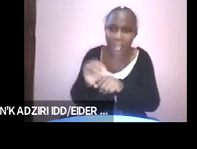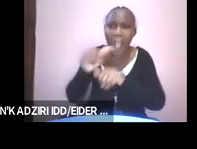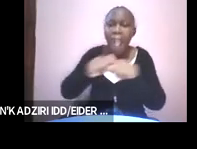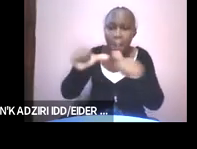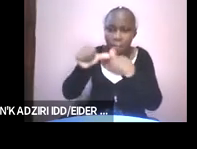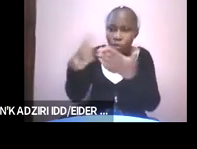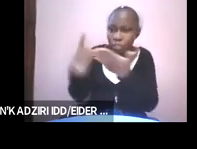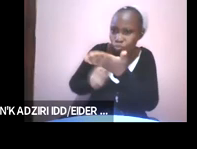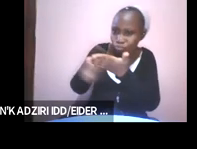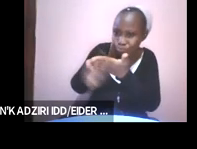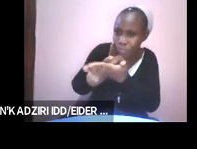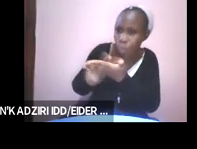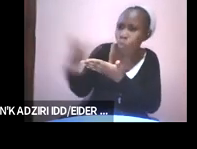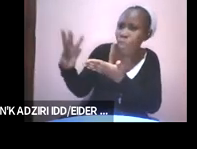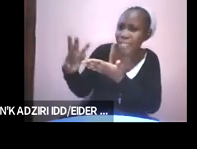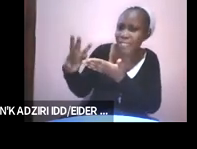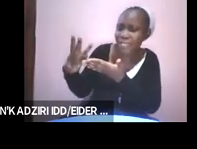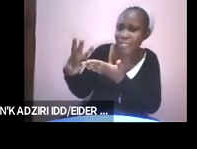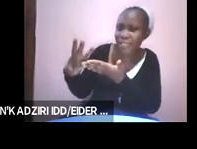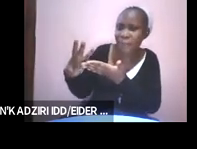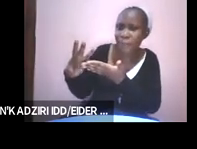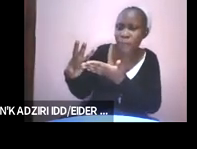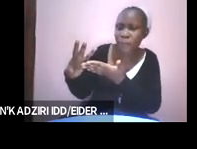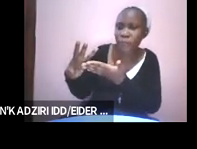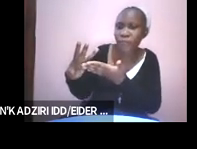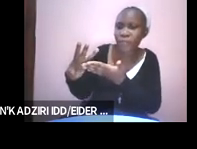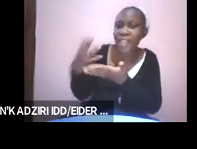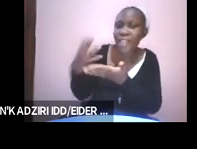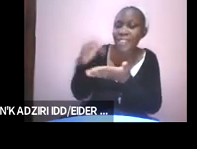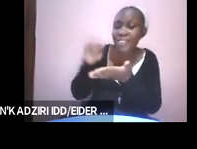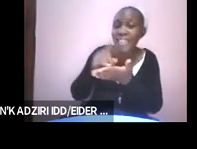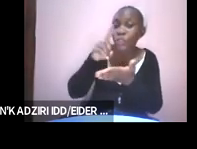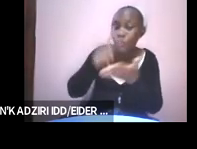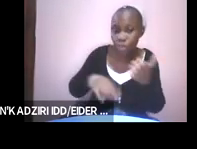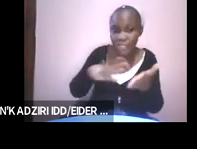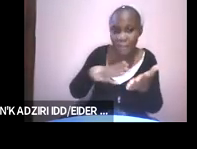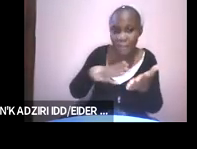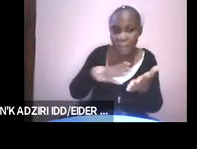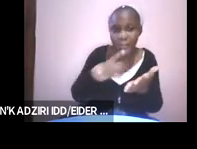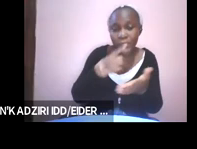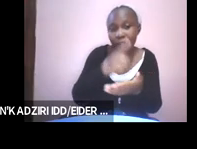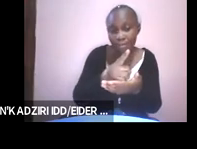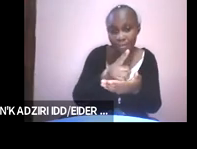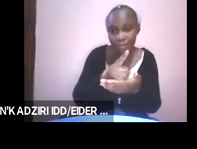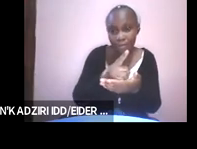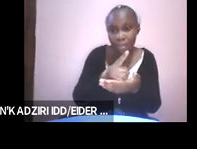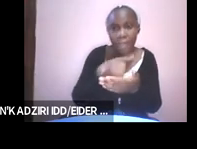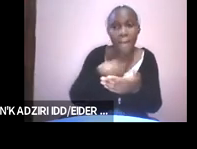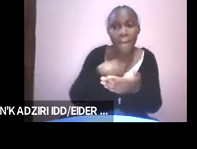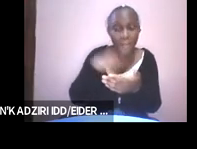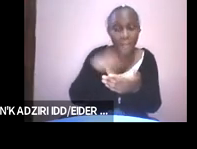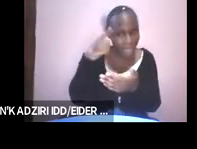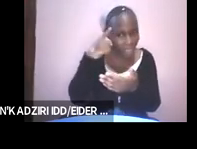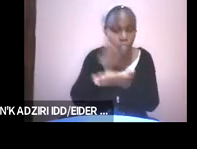being better than the rest is what I think the person is pointing out. So yeah, so I think it would be nice if we just say